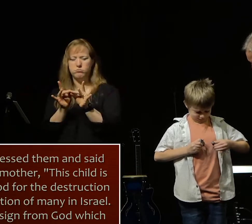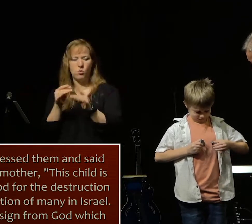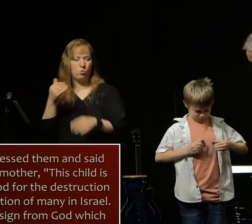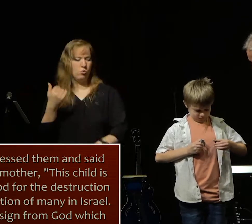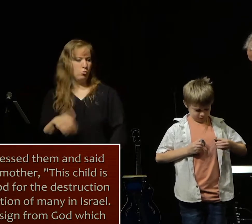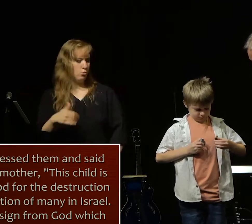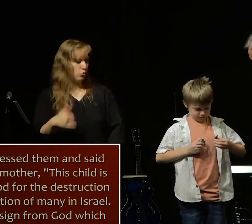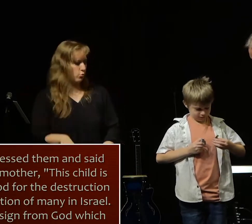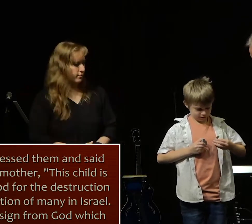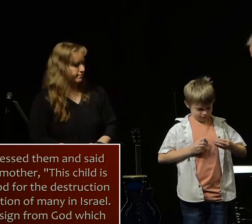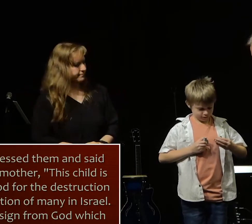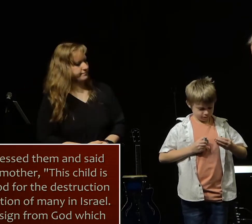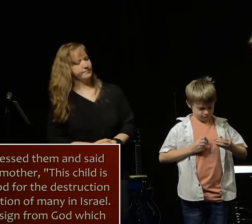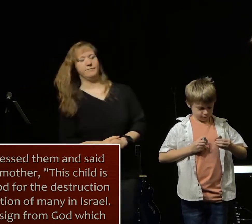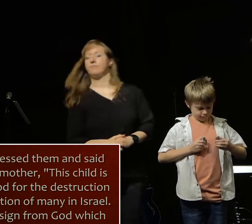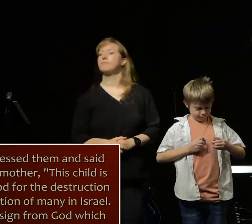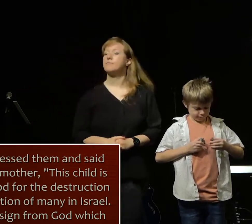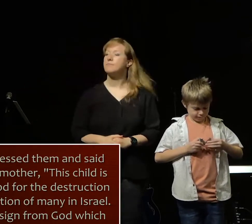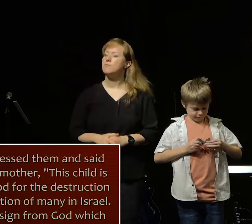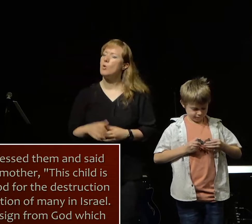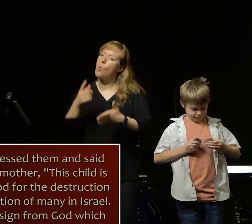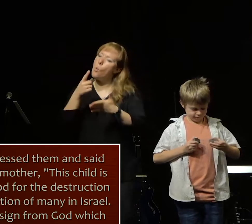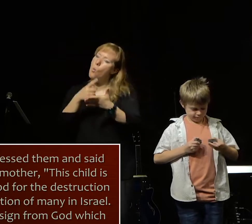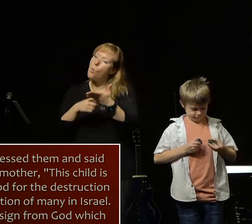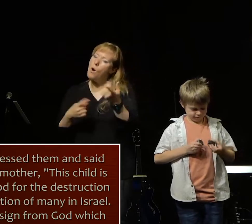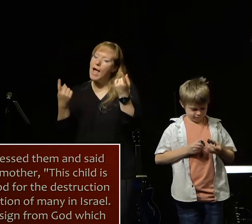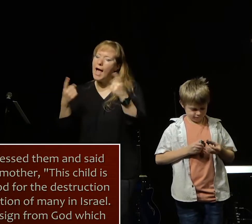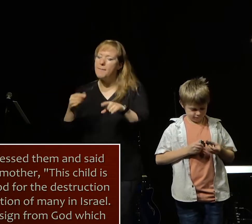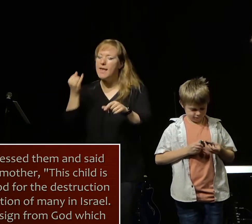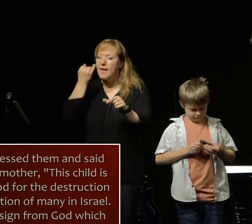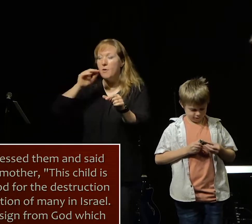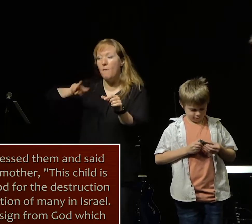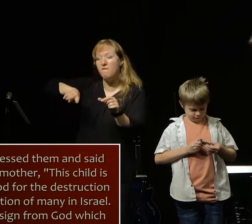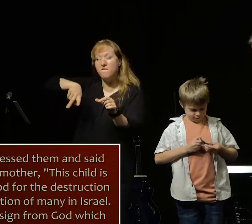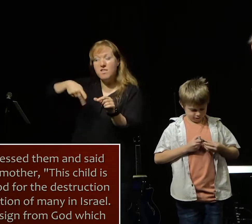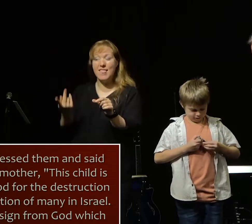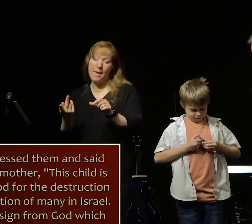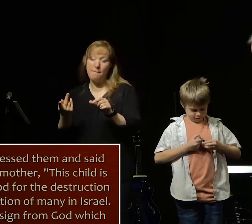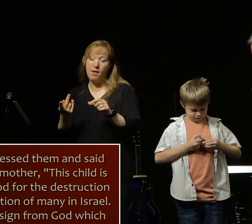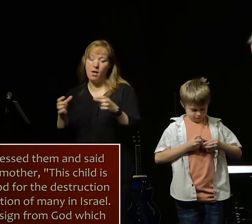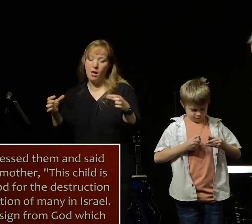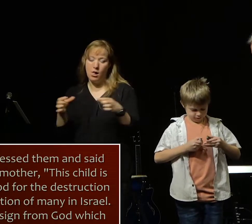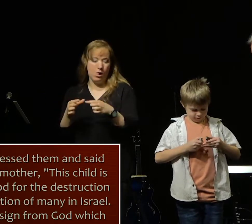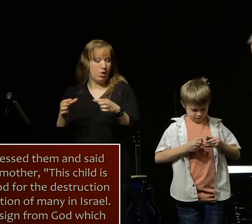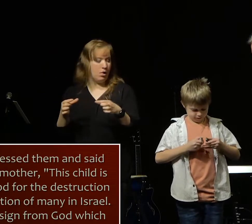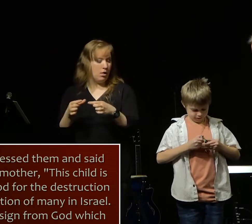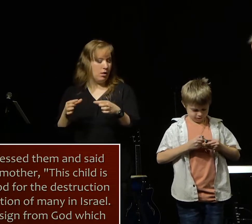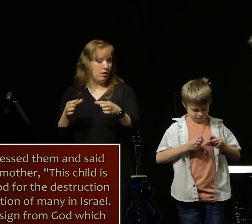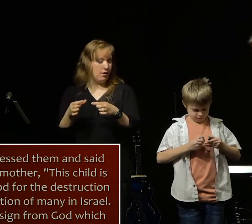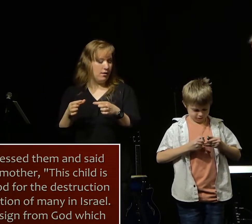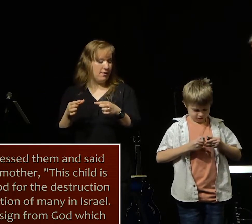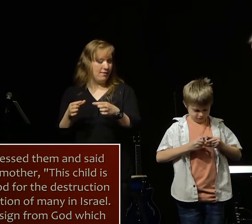Wow. And then what happens if you try to turn it around the other way?